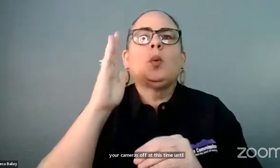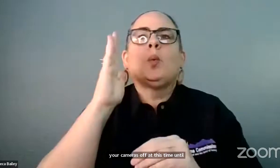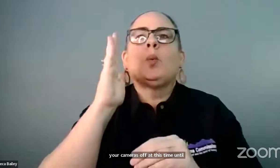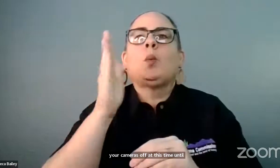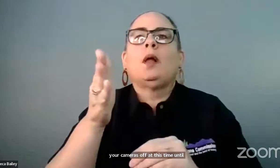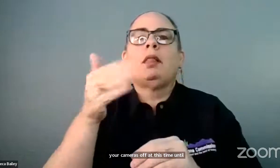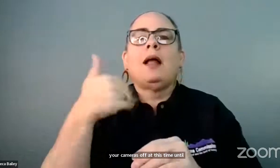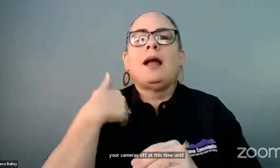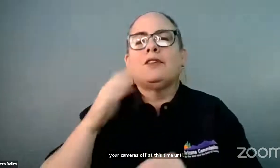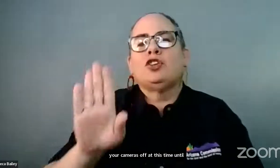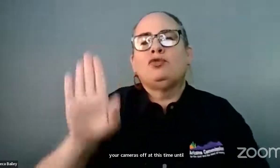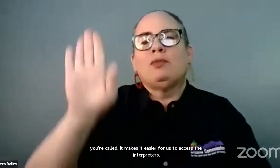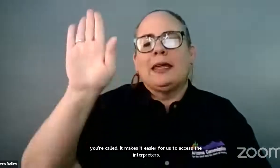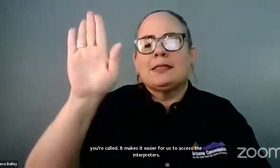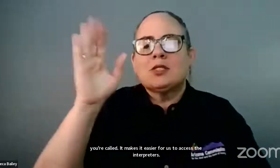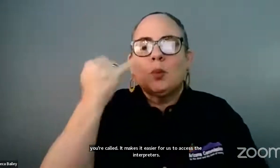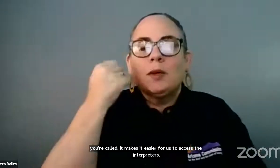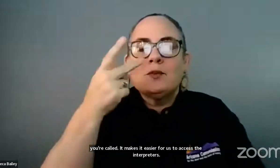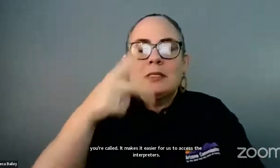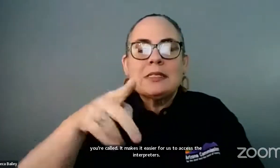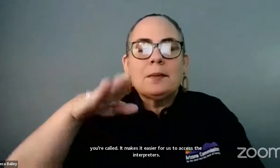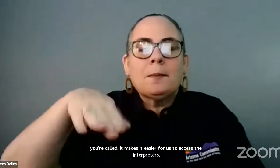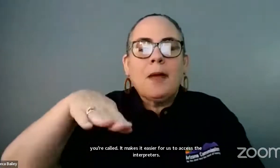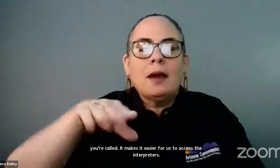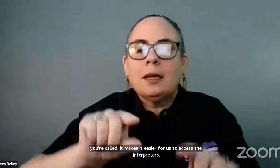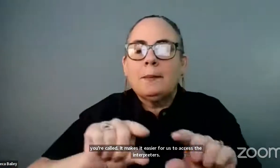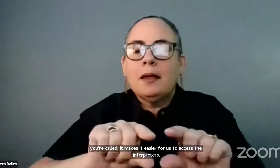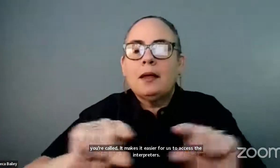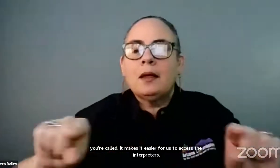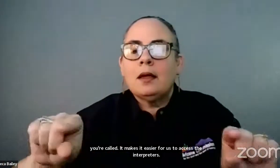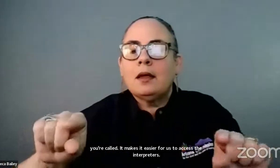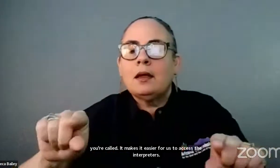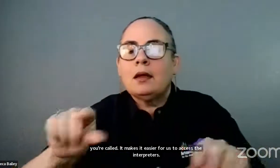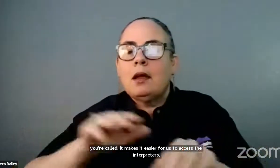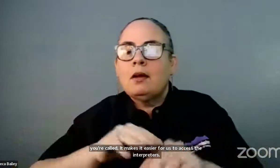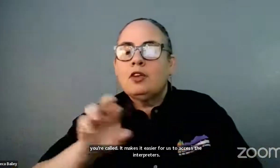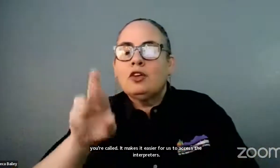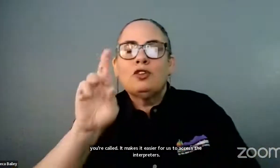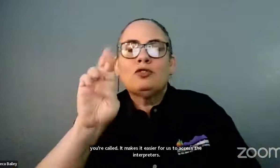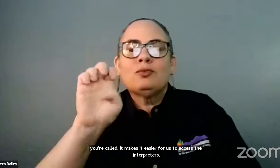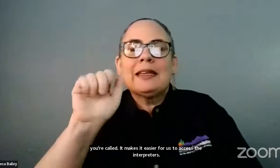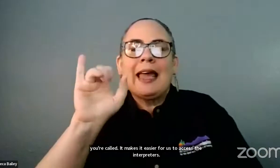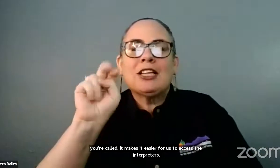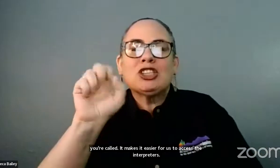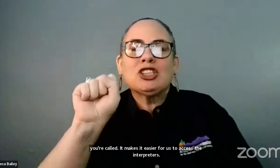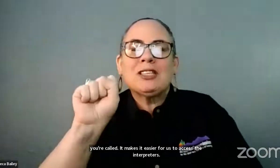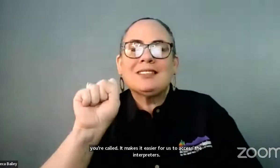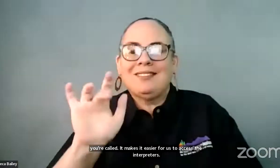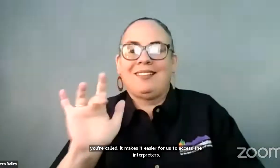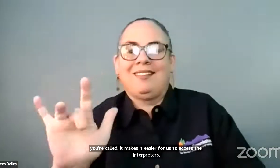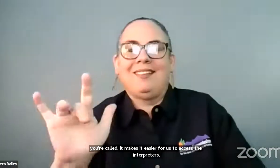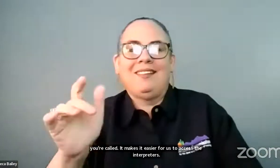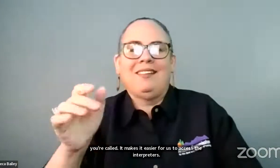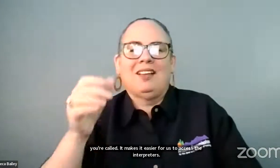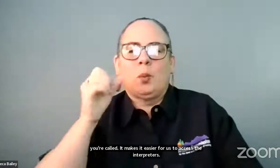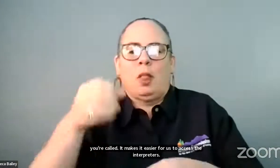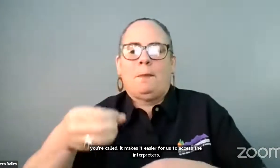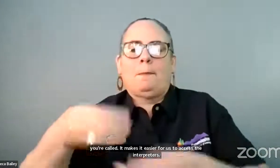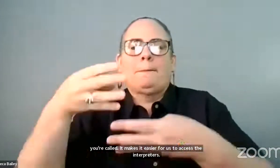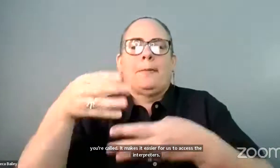During the public comment section, we will ask that you use the raise your hand